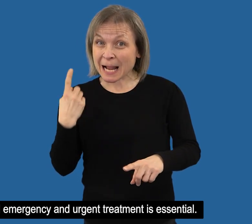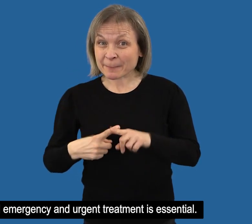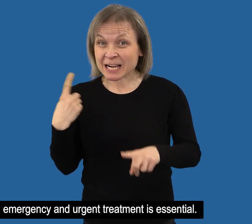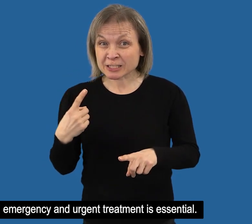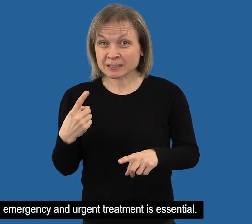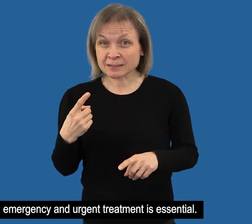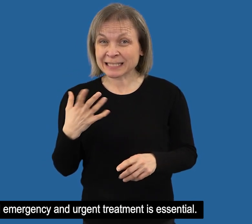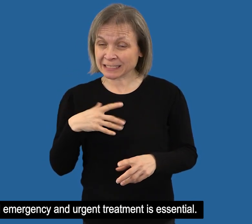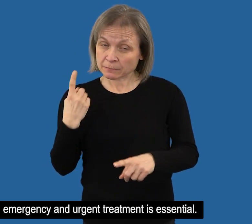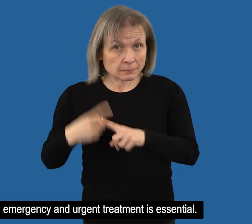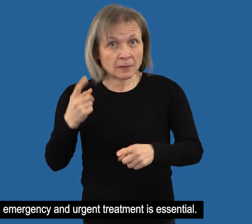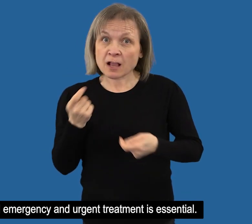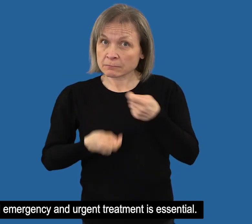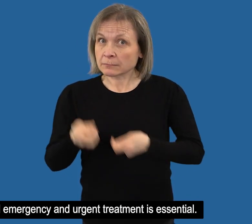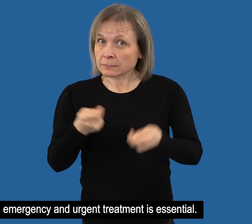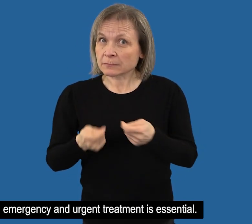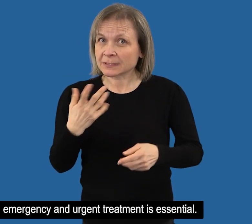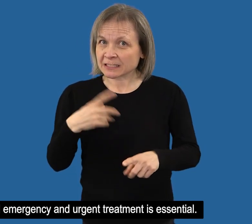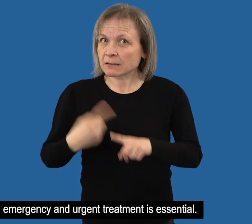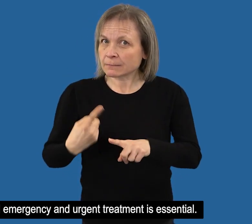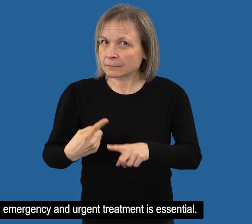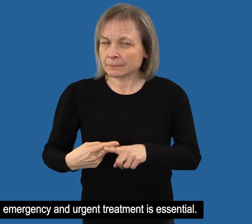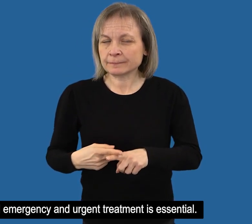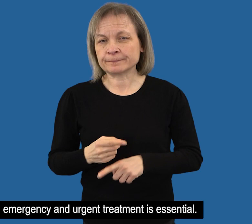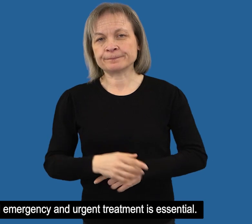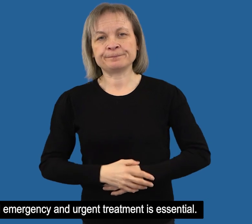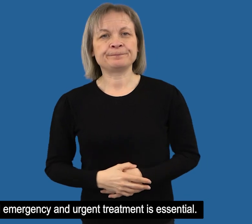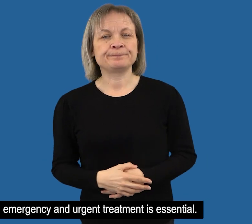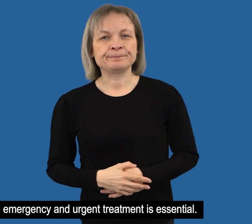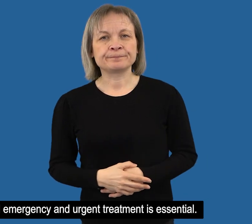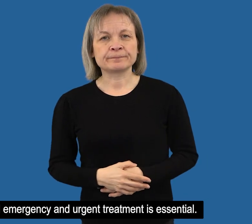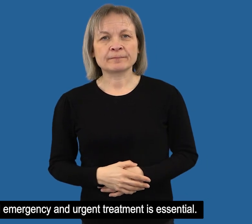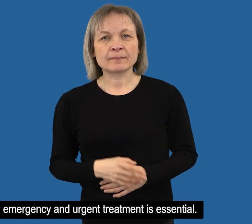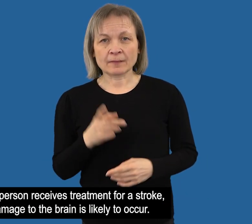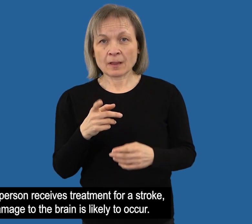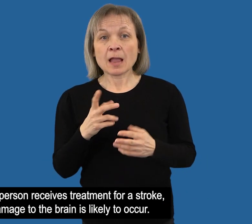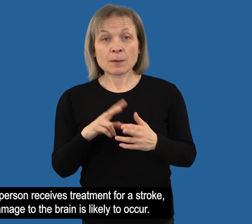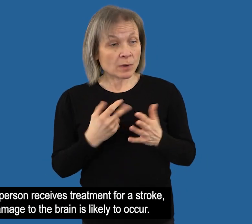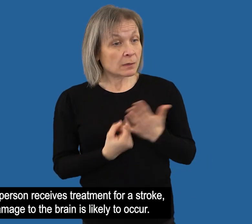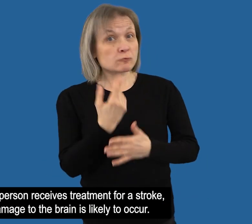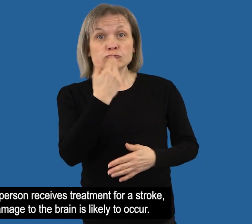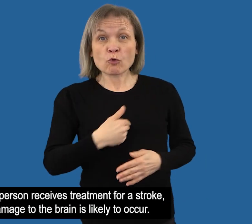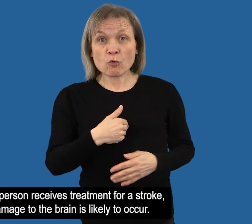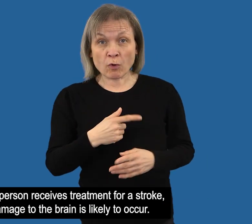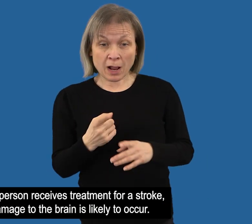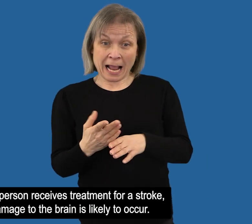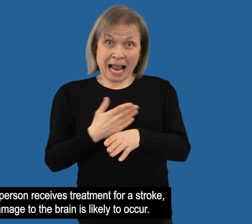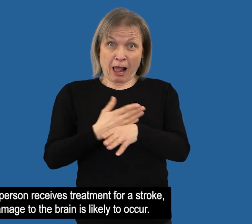Strokes are a medical emergency and urgent treatment is essential. The sooner a person receives treatment for a